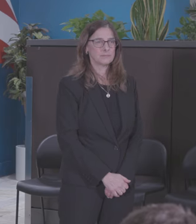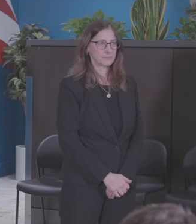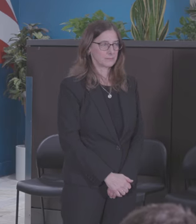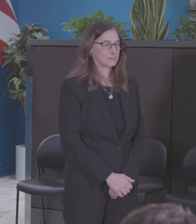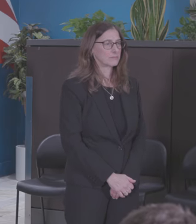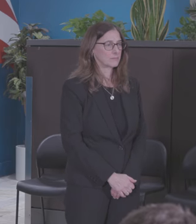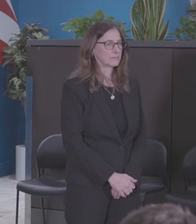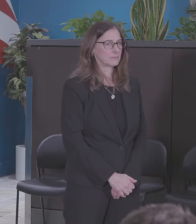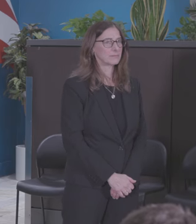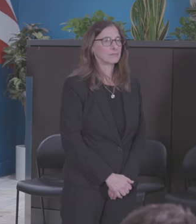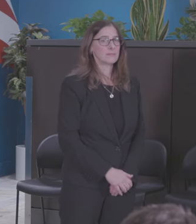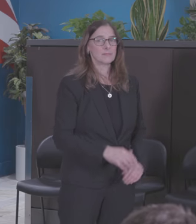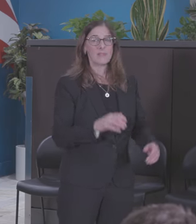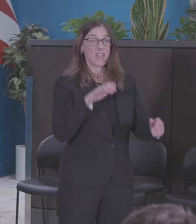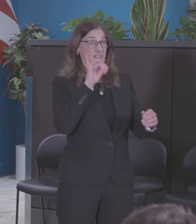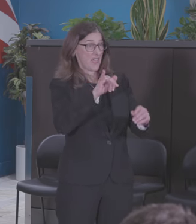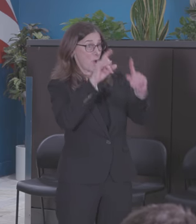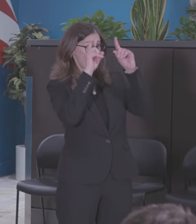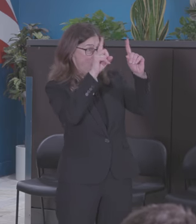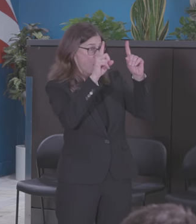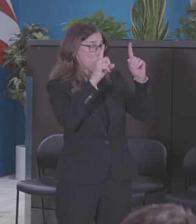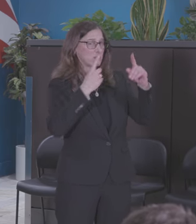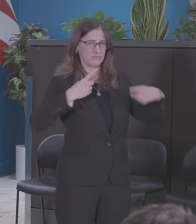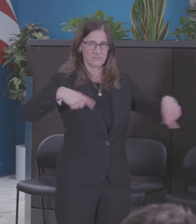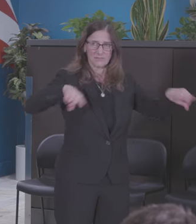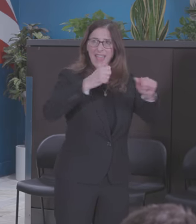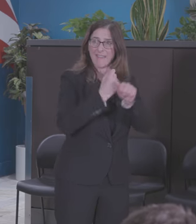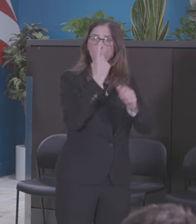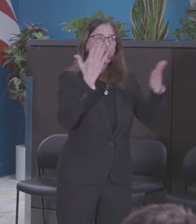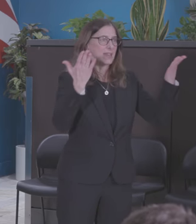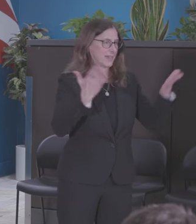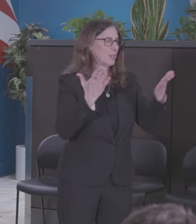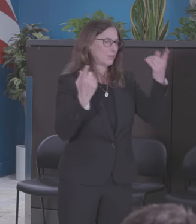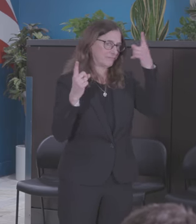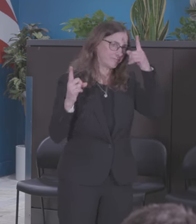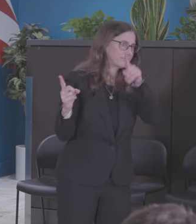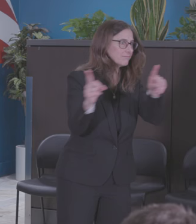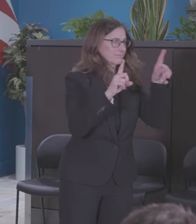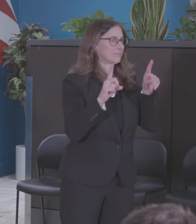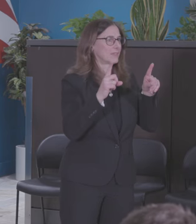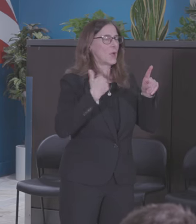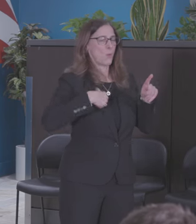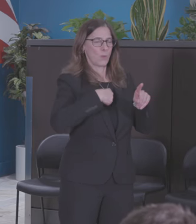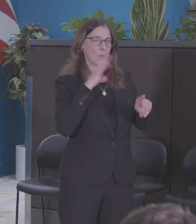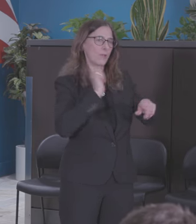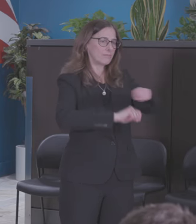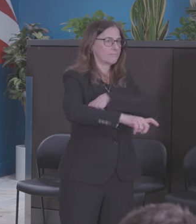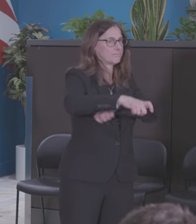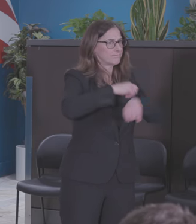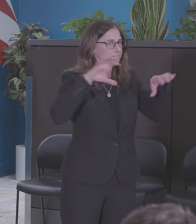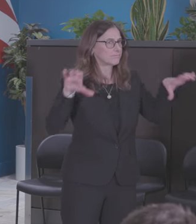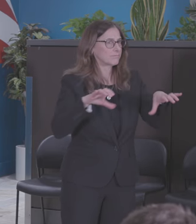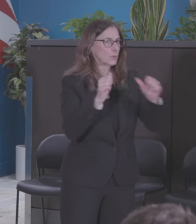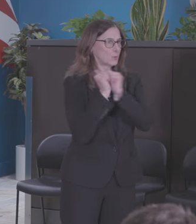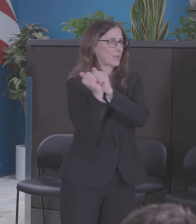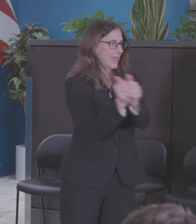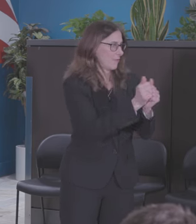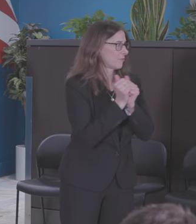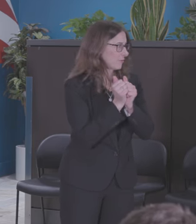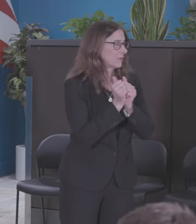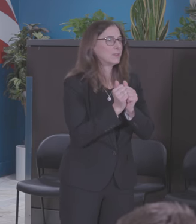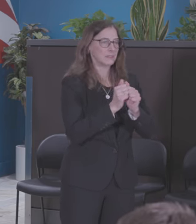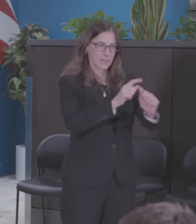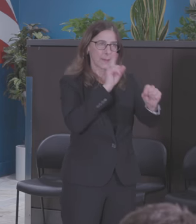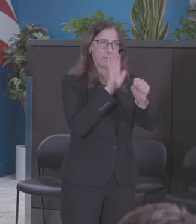This is something everyone here believes in. This is a belief that we're going to act on together as a state. It's our shared